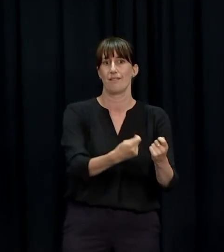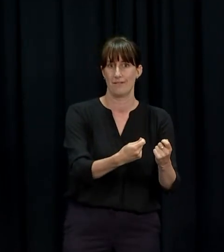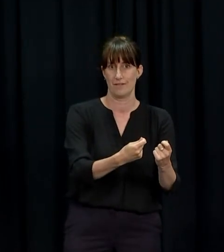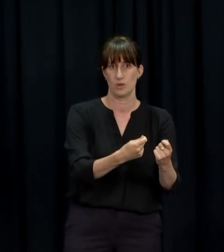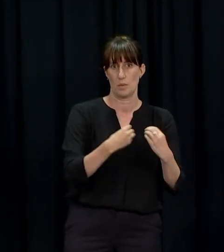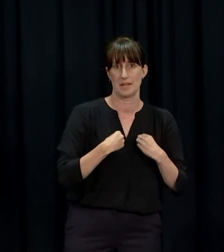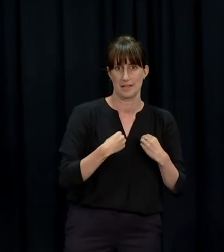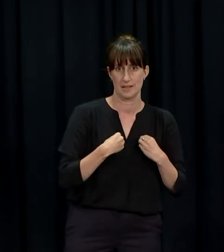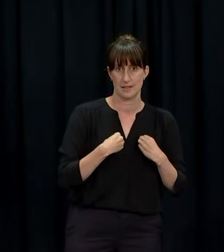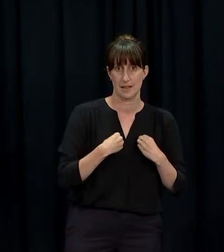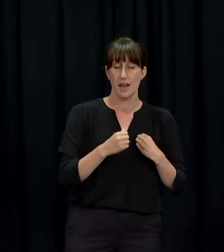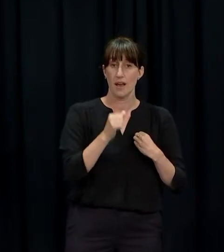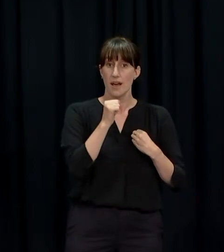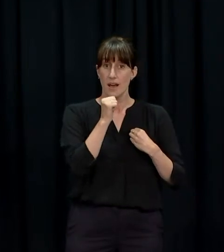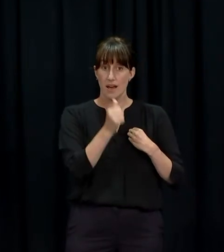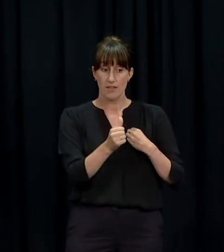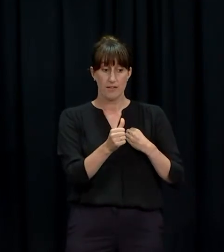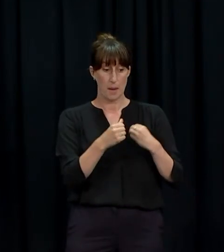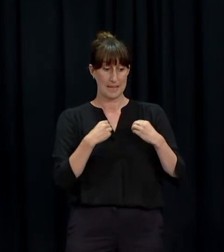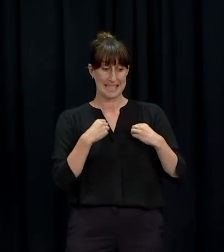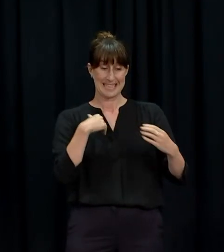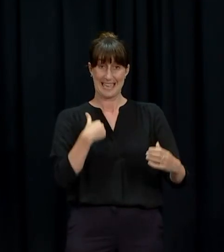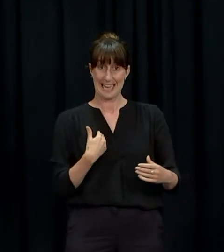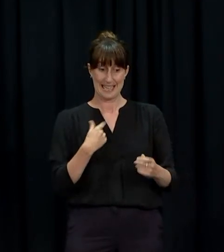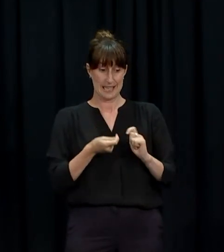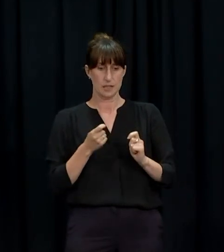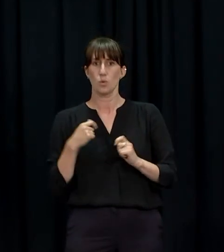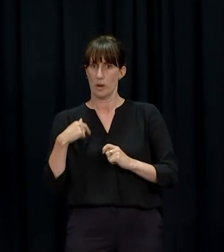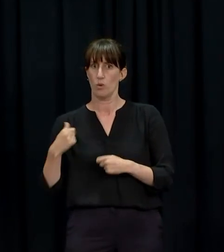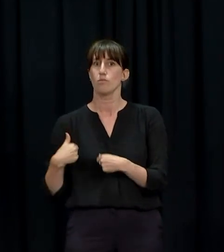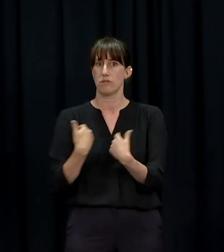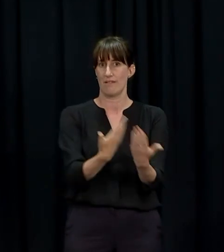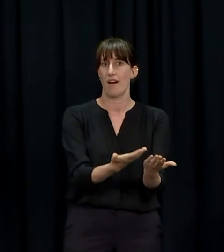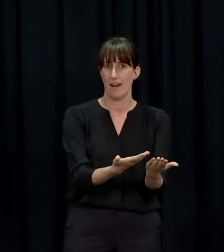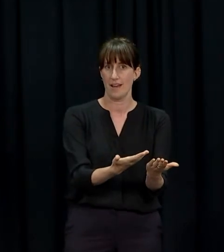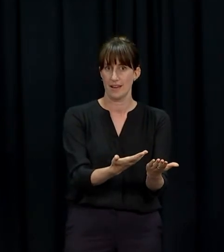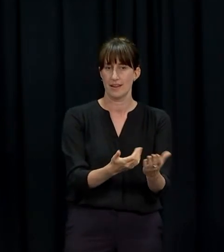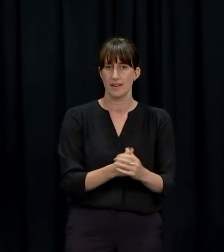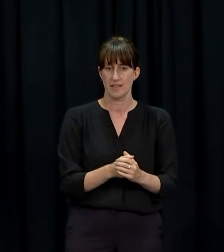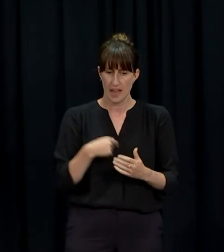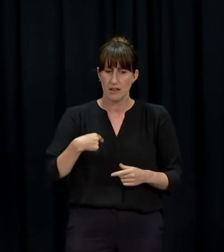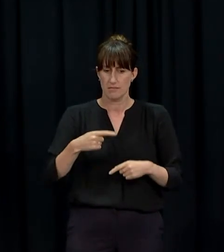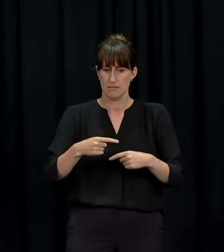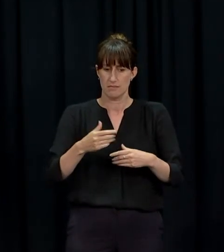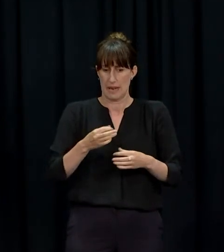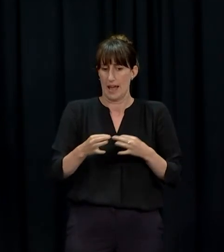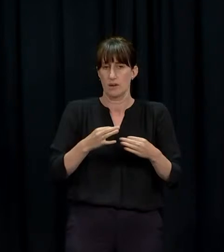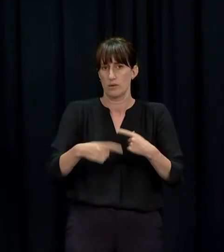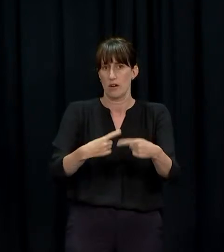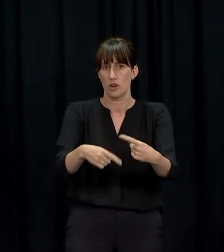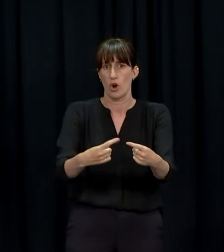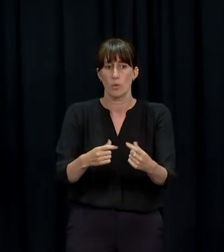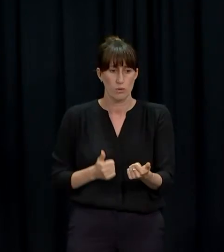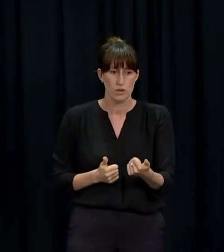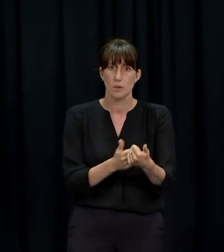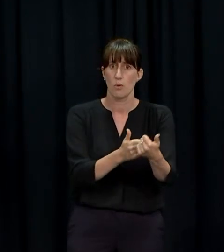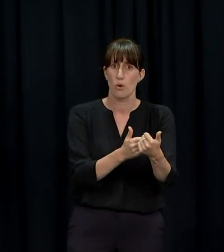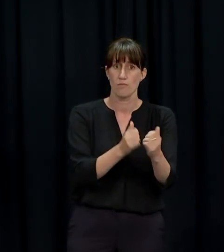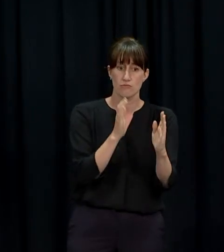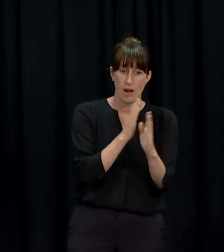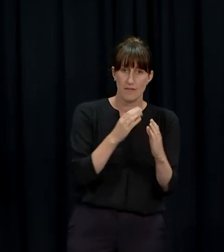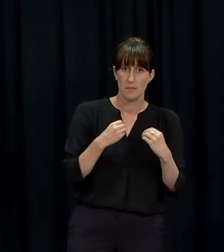with tests if they are using them at the moment, and that will continue, and in particular to support private businesses and the public